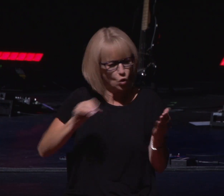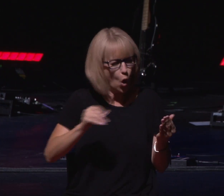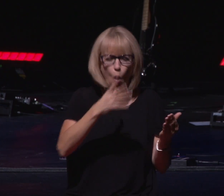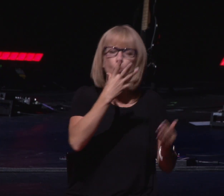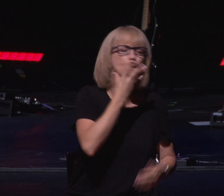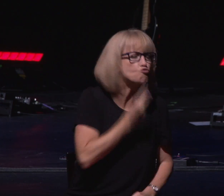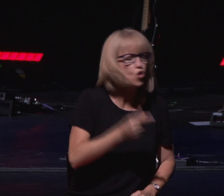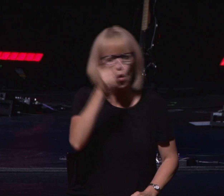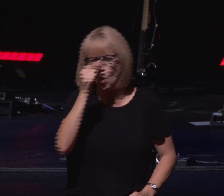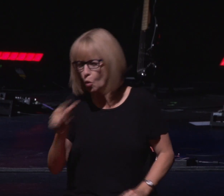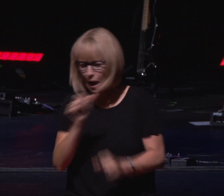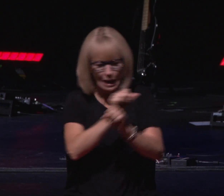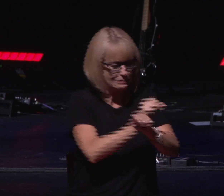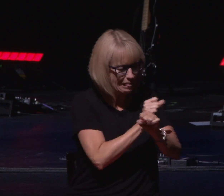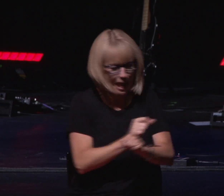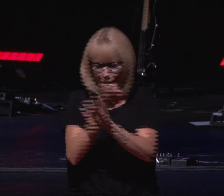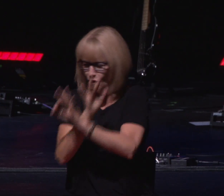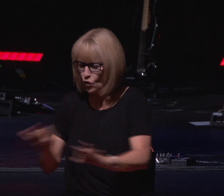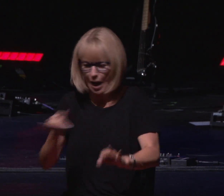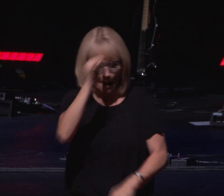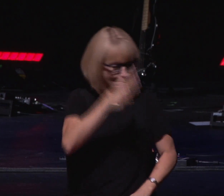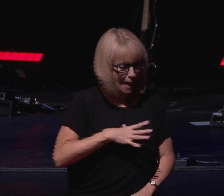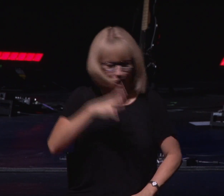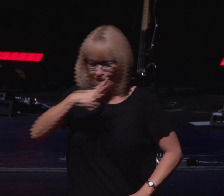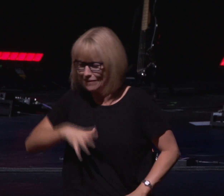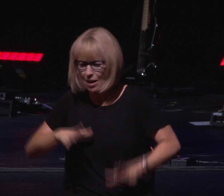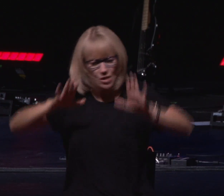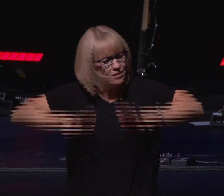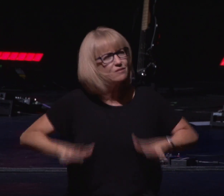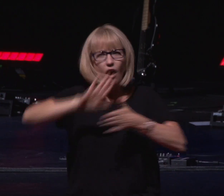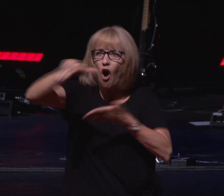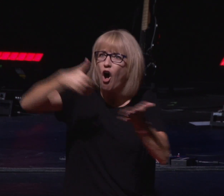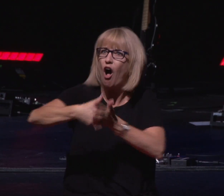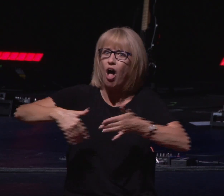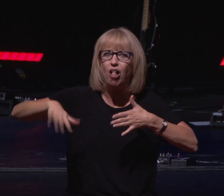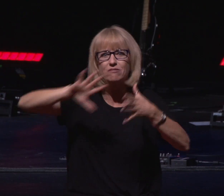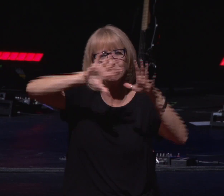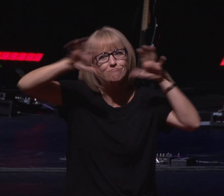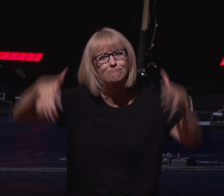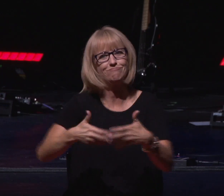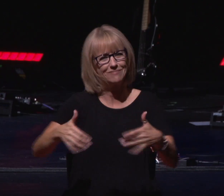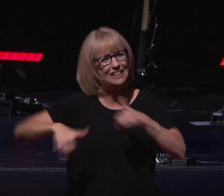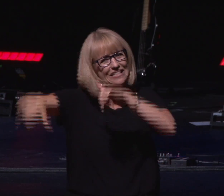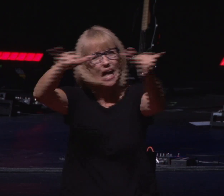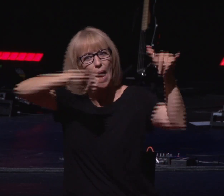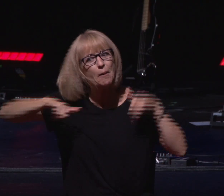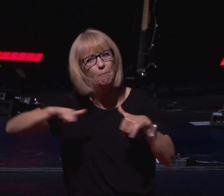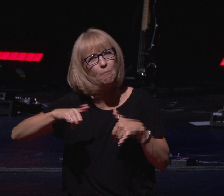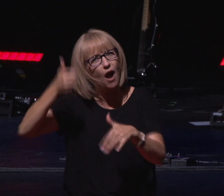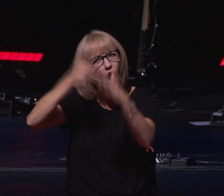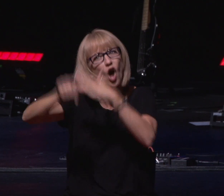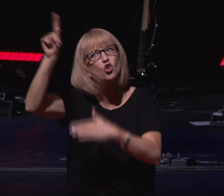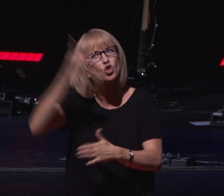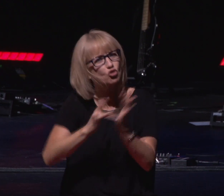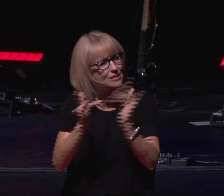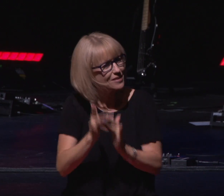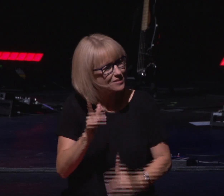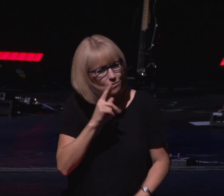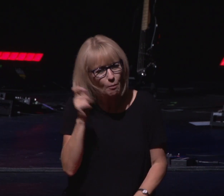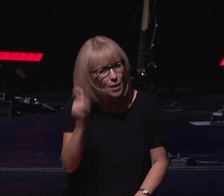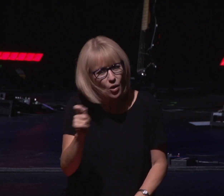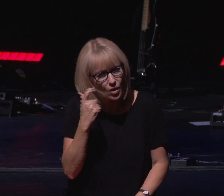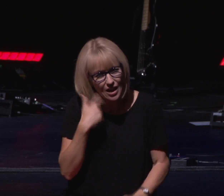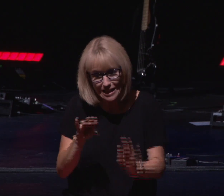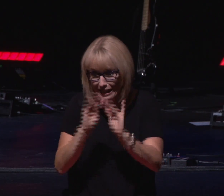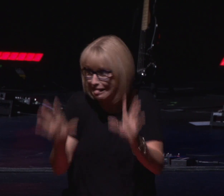Greek, slave nor free, male nor female, for you are all one in Christ Jesus. It's pretty clear. God's kingdom has given us